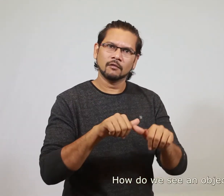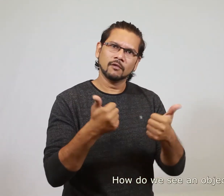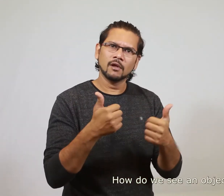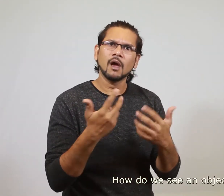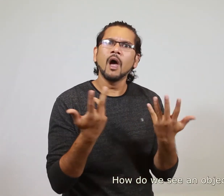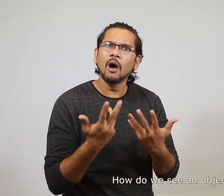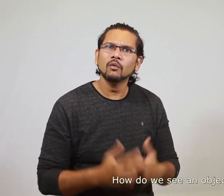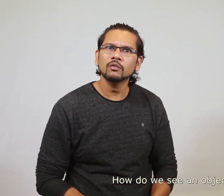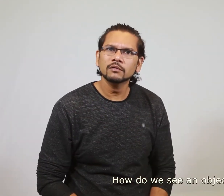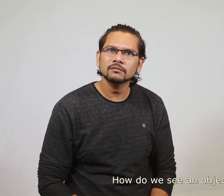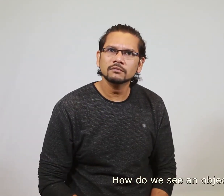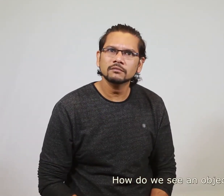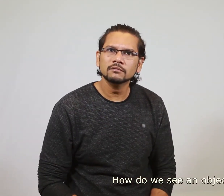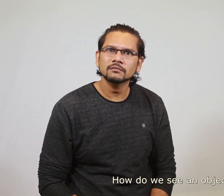How do we see an object?